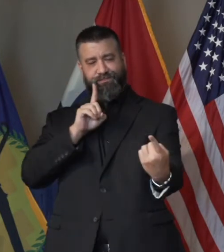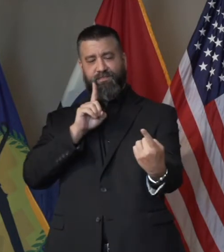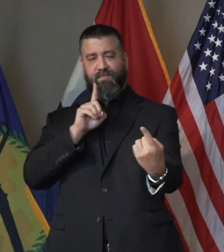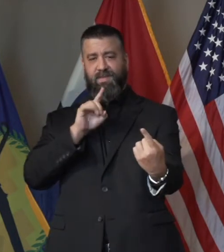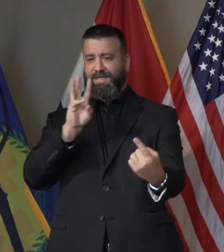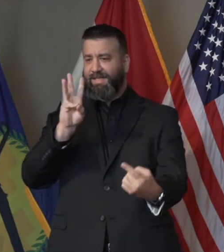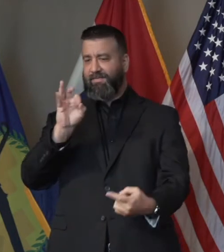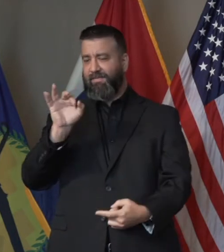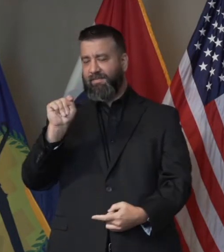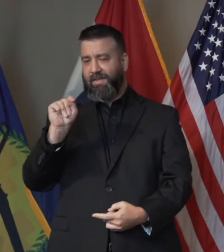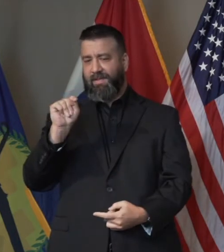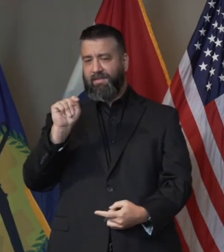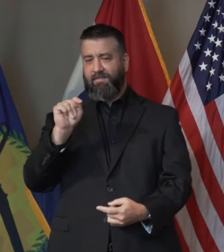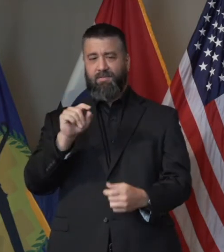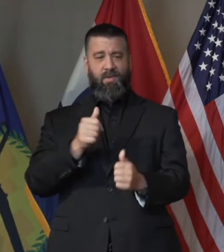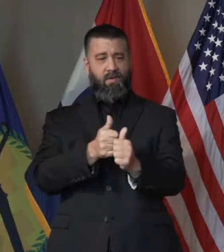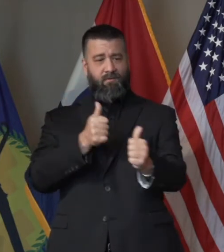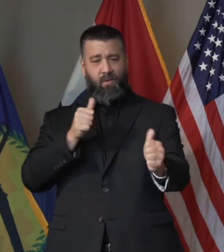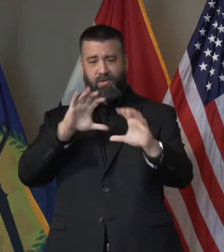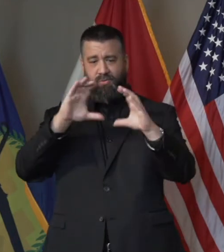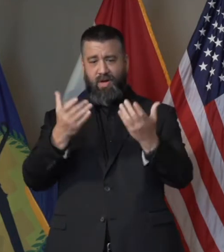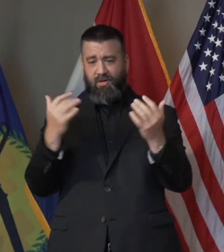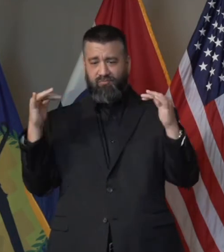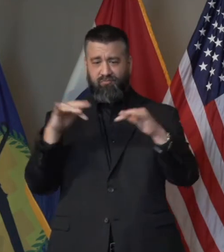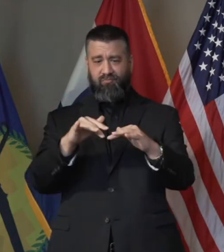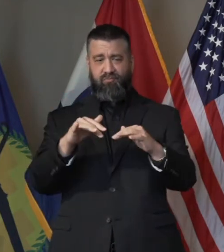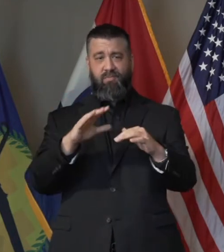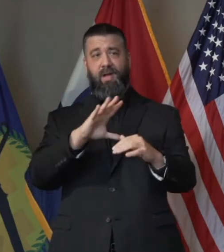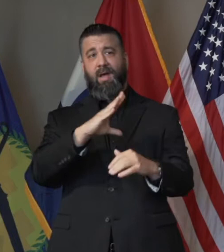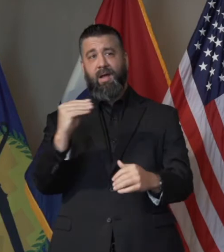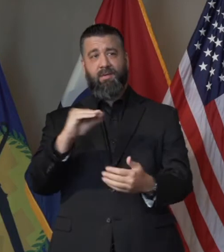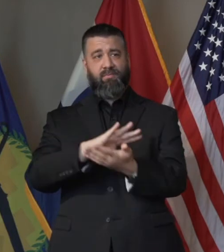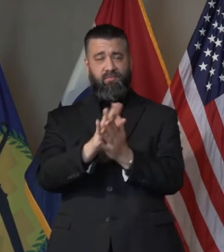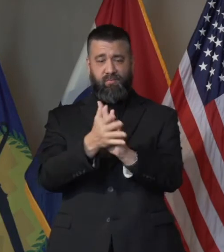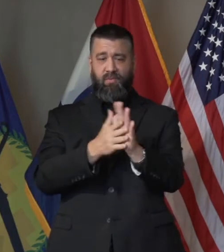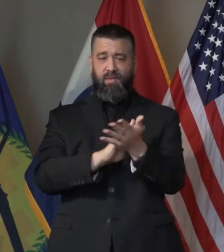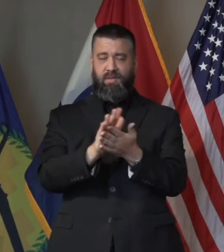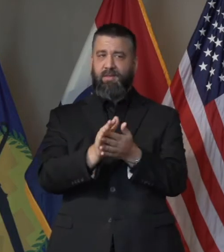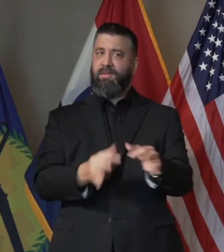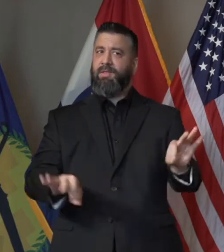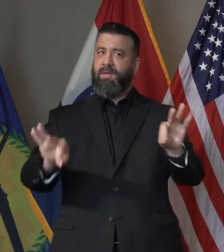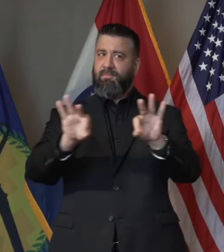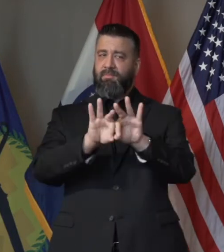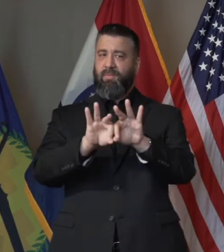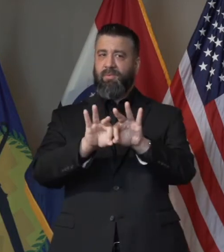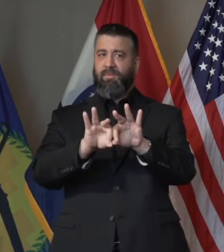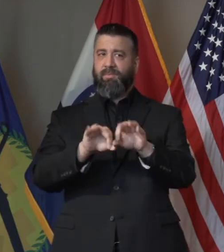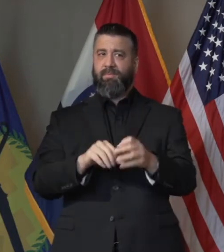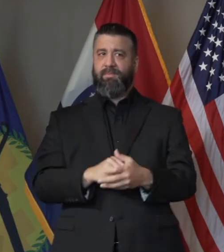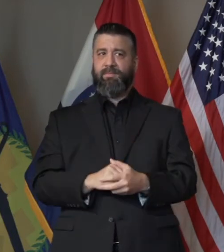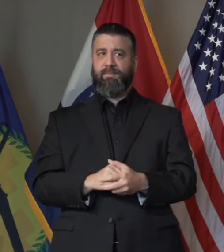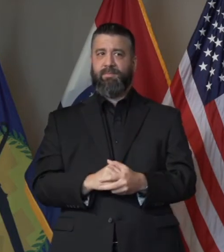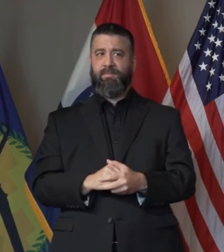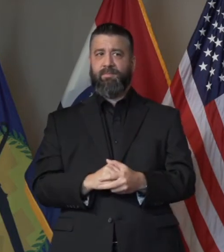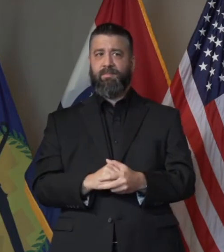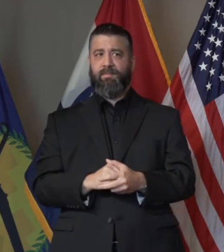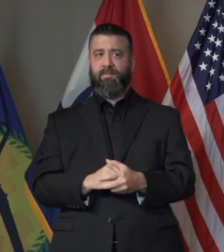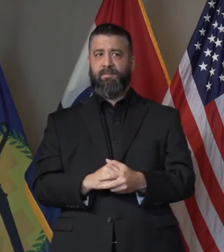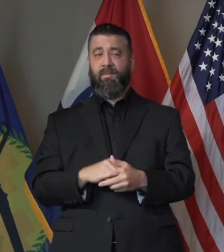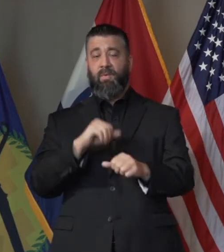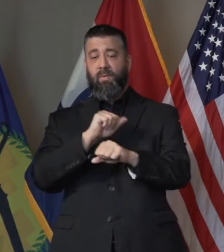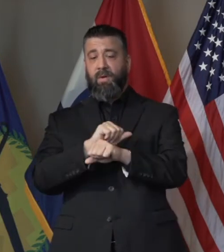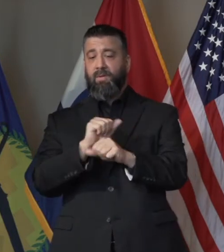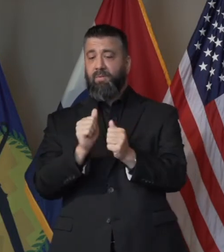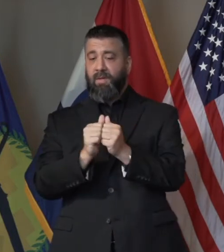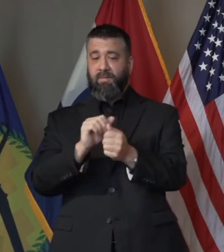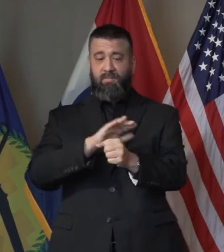avoiding crowds and washing hands are essential in slowing the dramatic rise in cases. Working with the